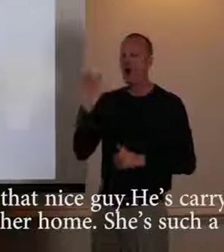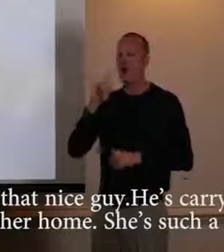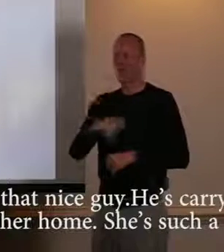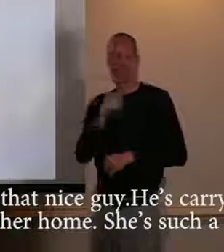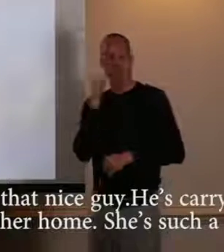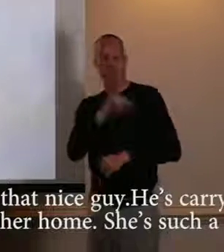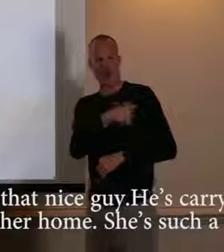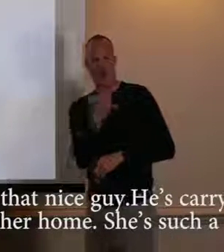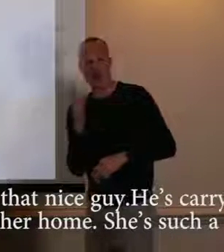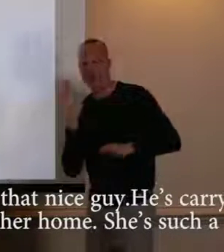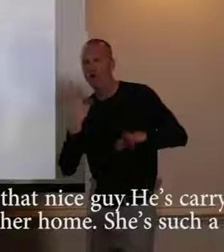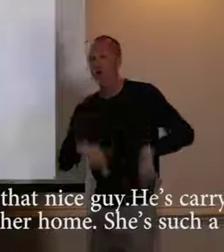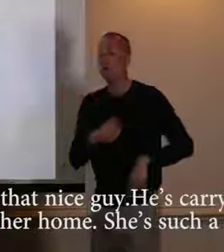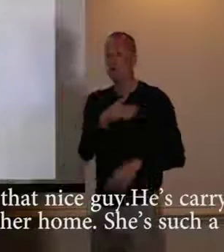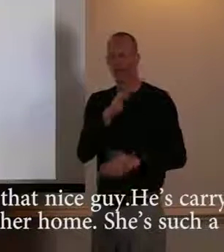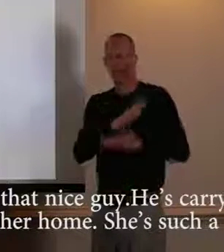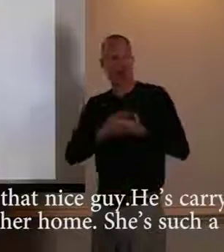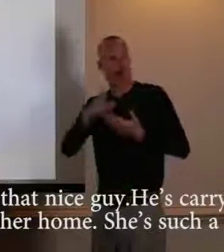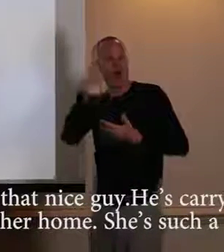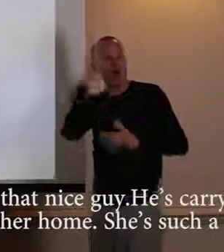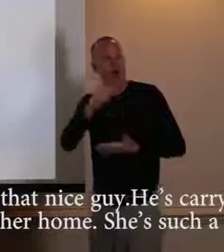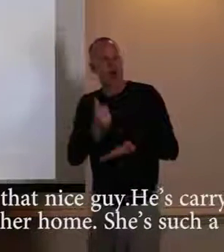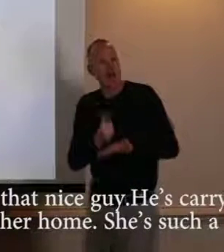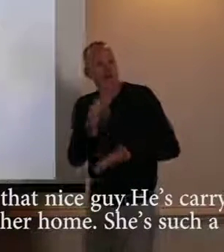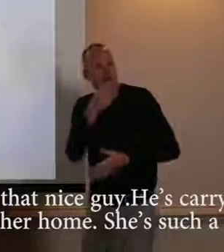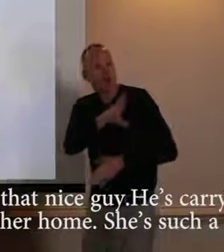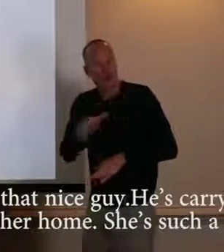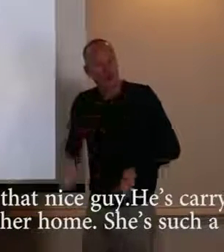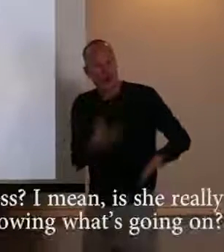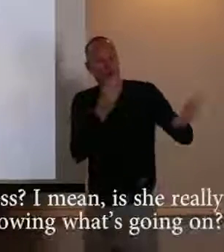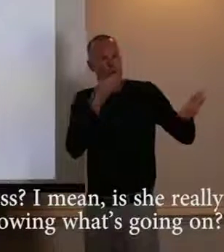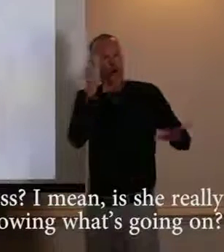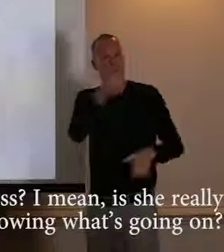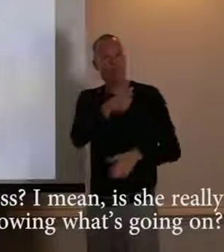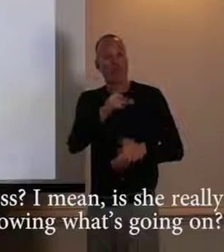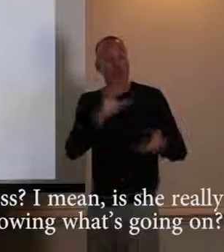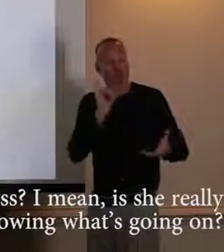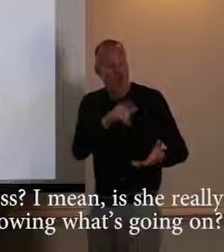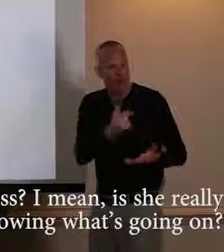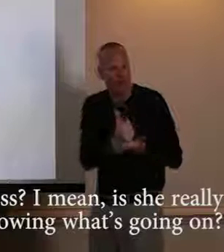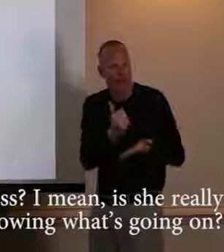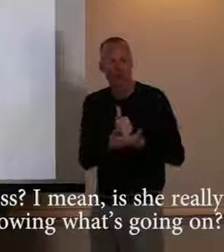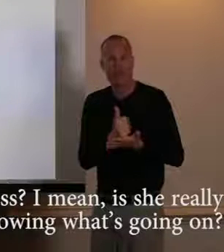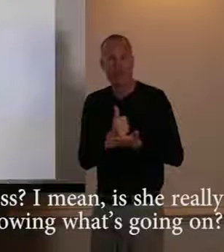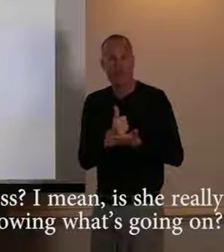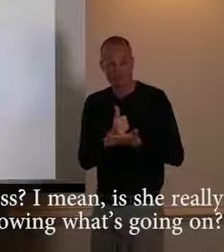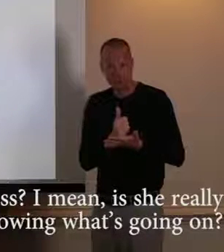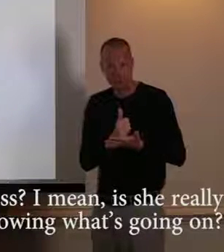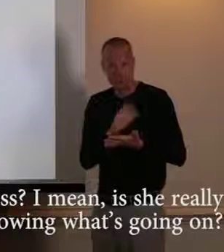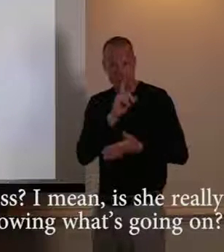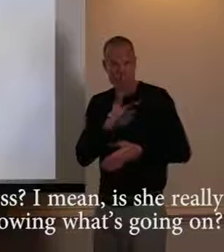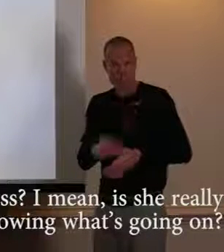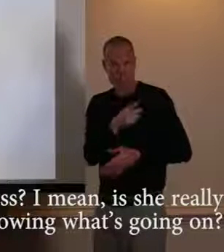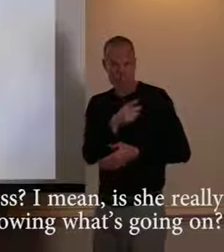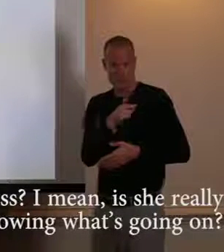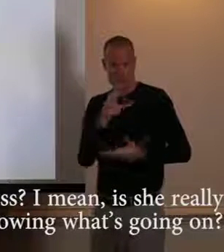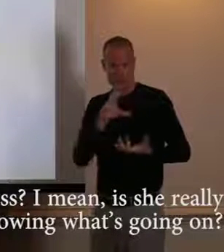and look at that nice guy. He's carrying her out of the bar and taking her home. She's such a mess. Well, really, is she a mess? I mean, is she really capable